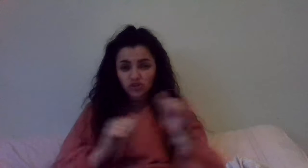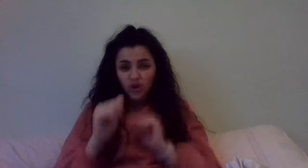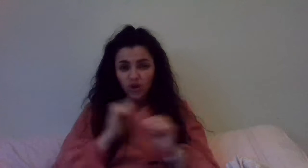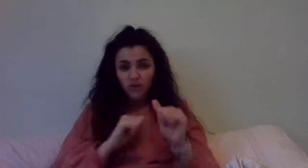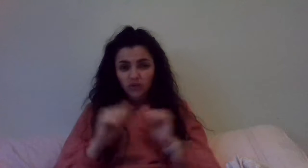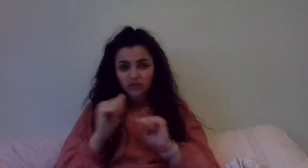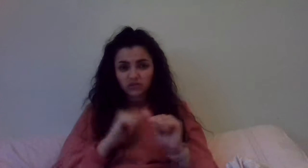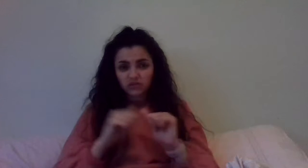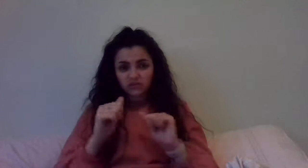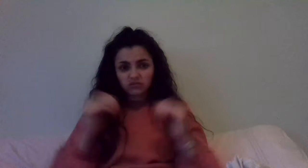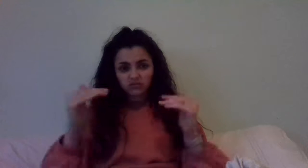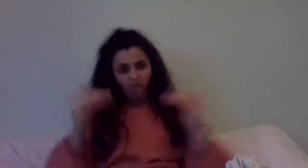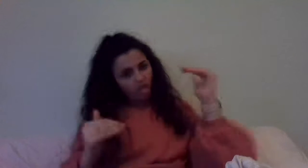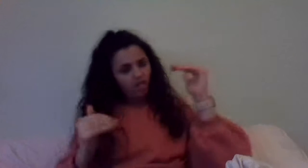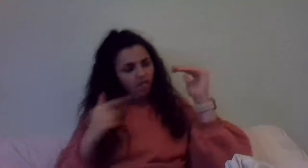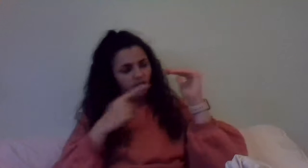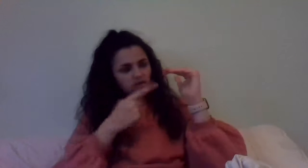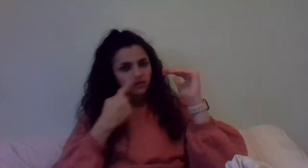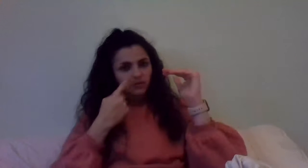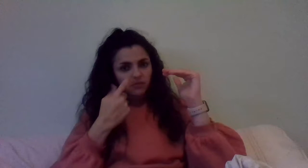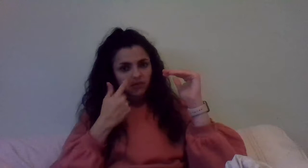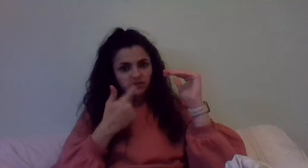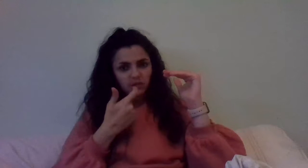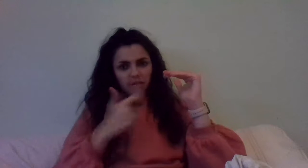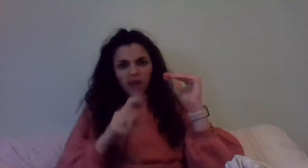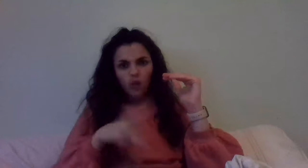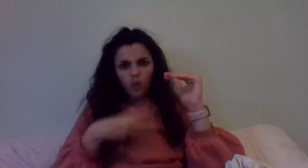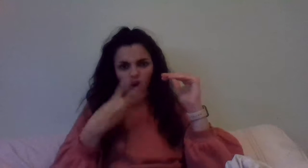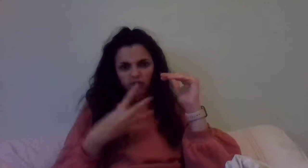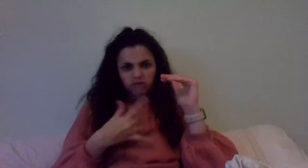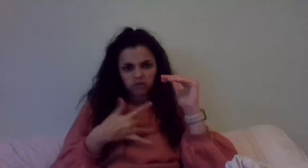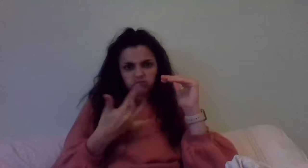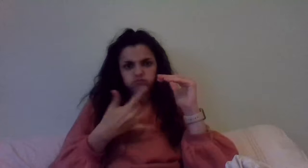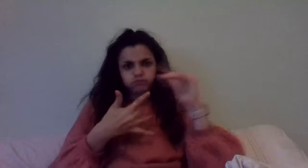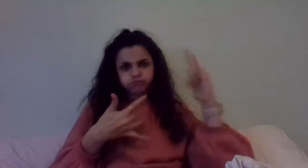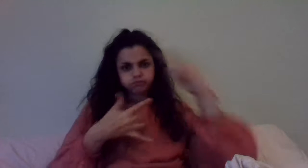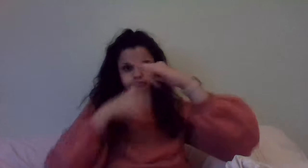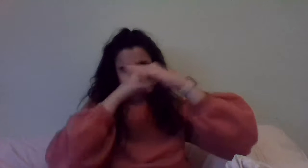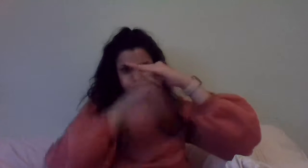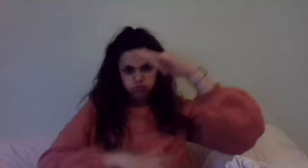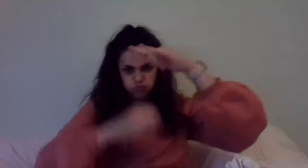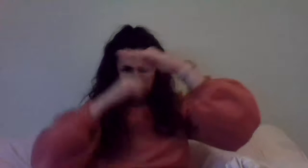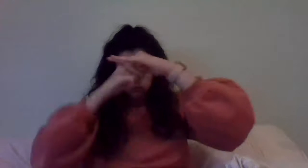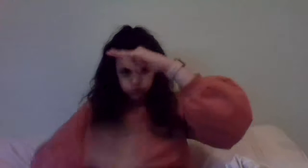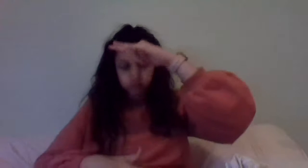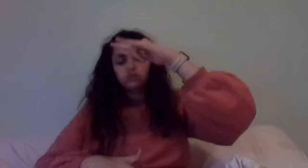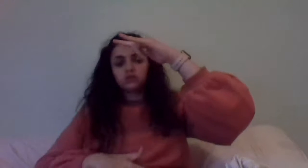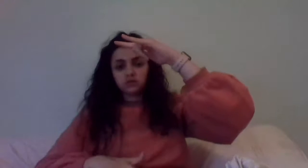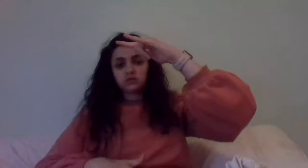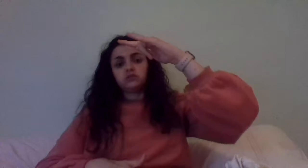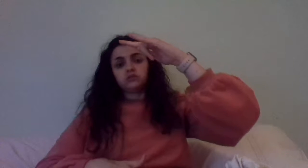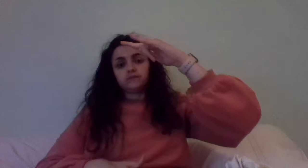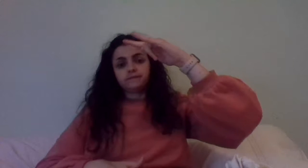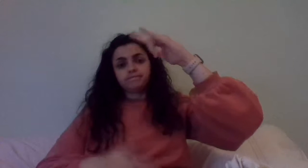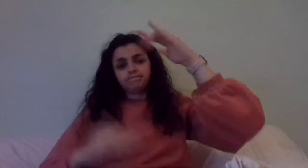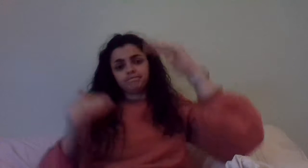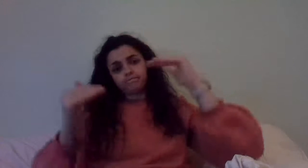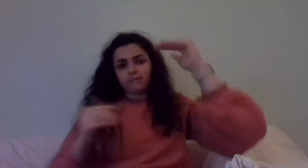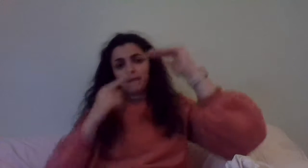events, international events. Anyway, in the exhibit in 1941, there are many people interested in buying the